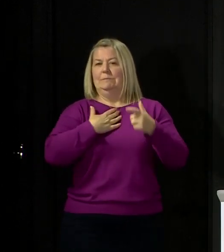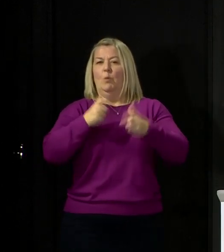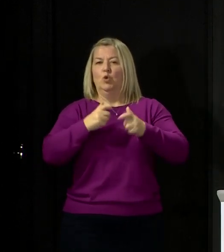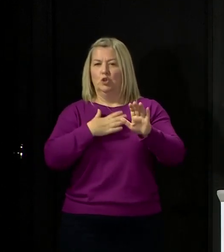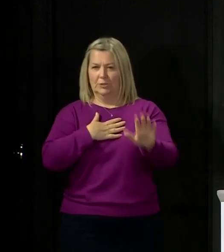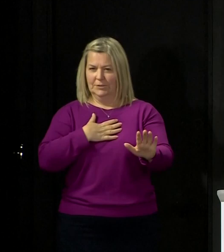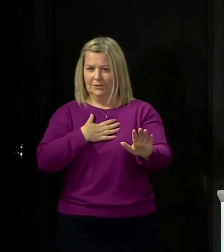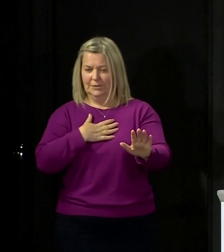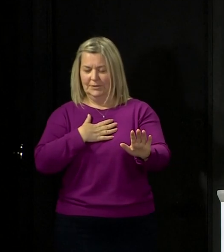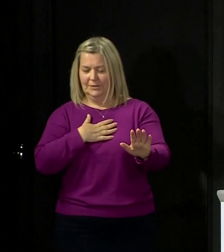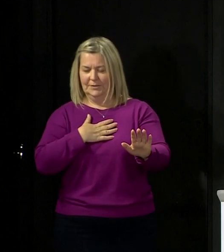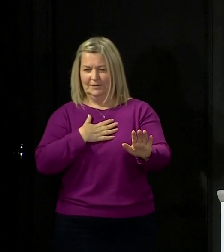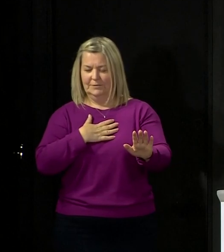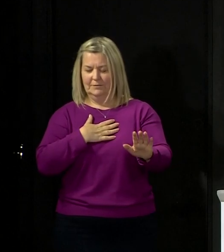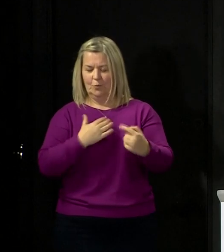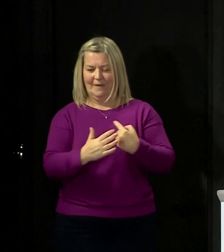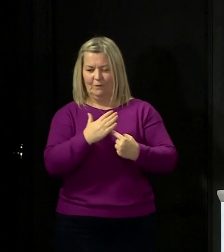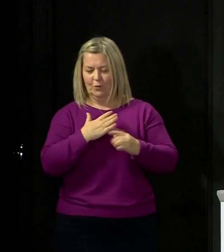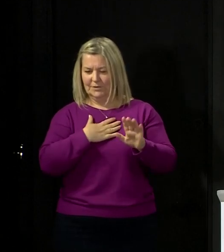for, you know,